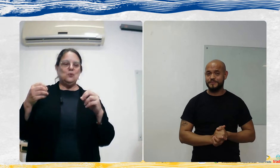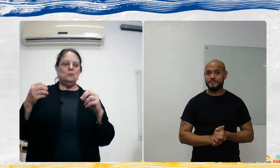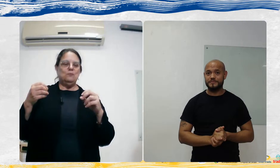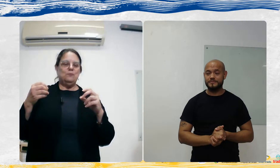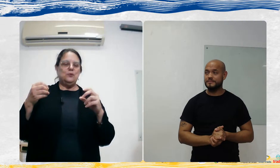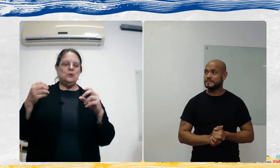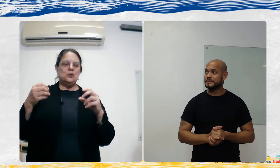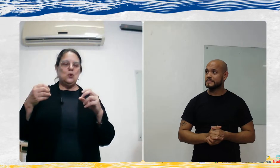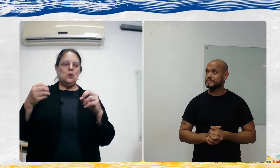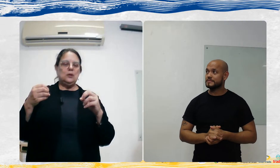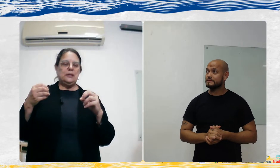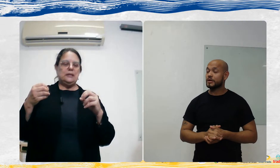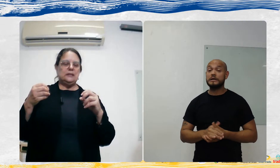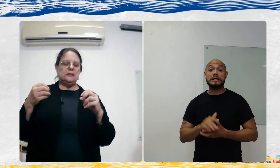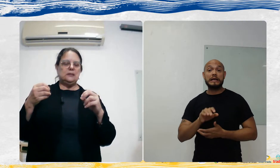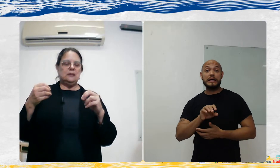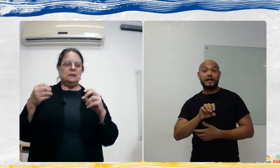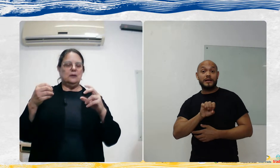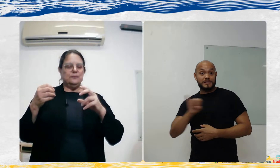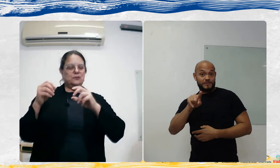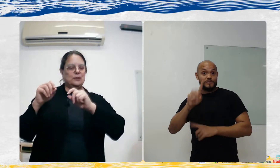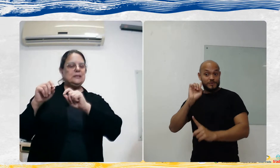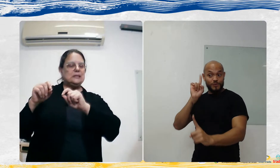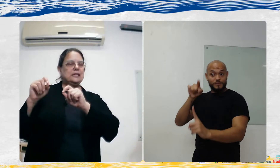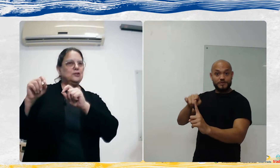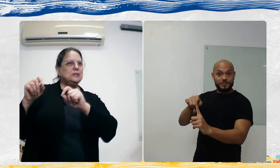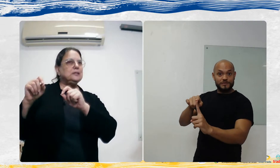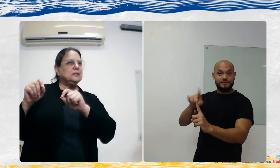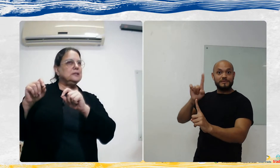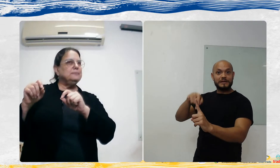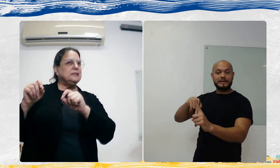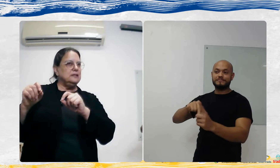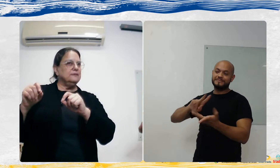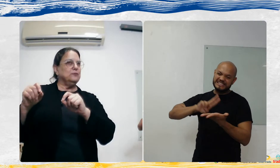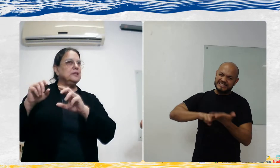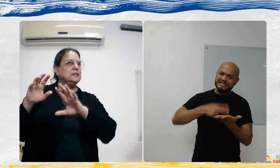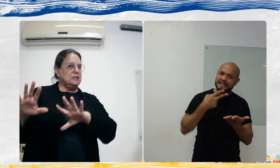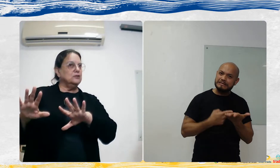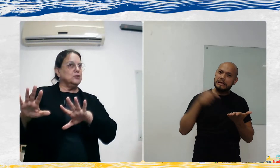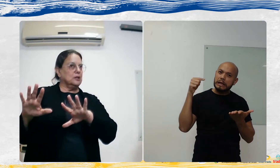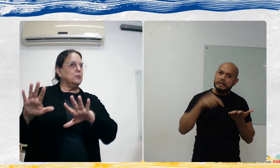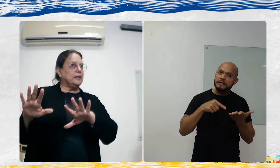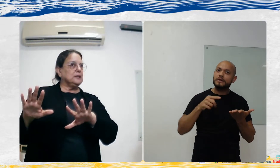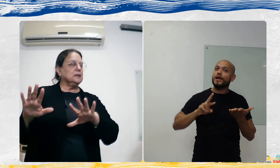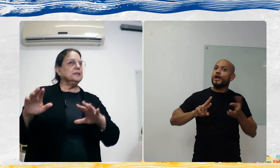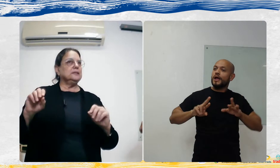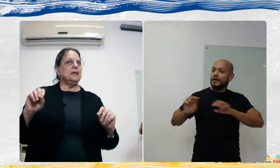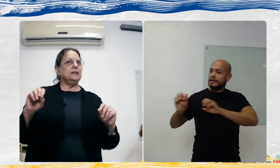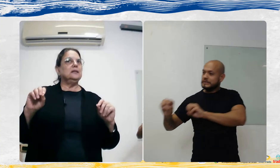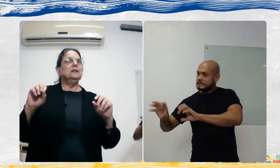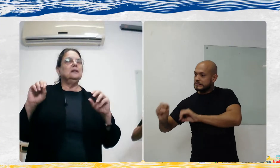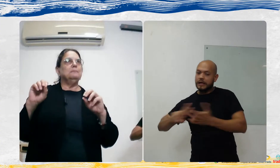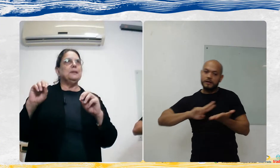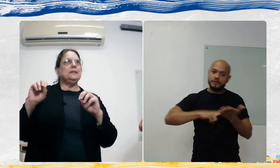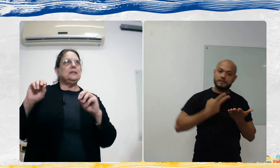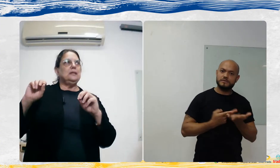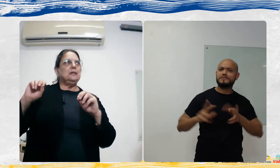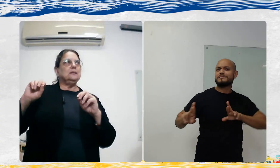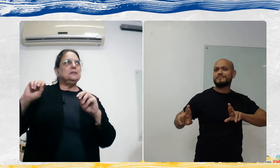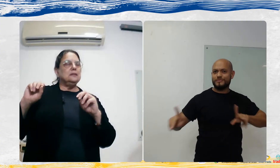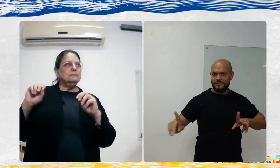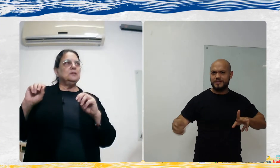if your goal is, now translation is a little bit different than teaching, I recognize that.